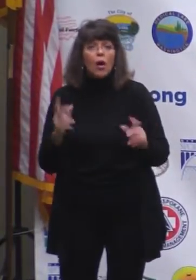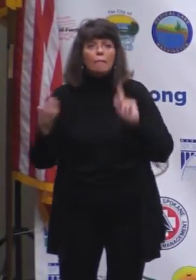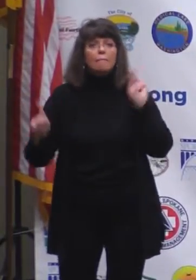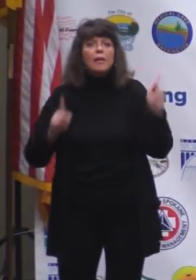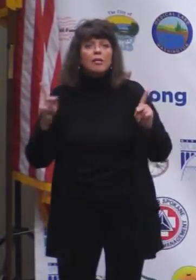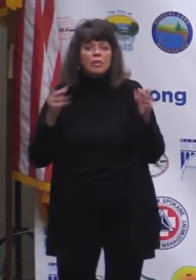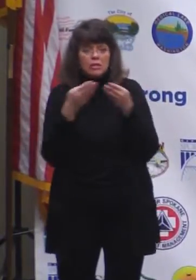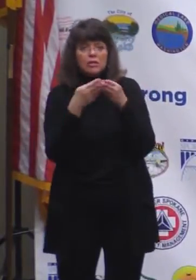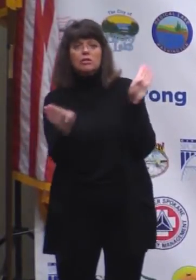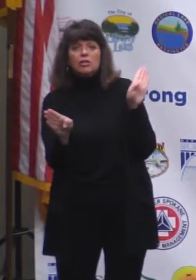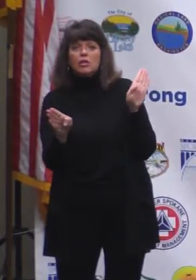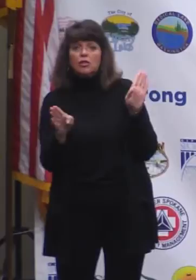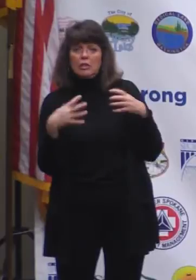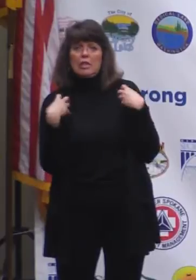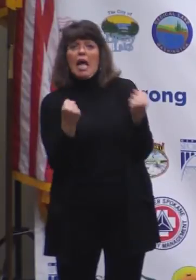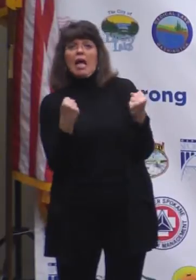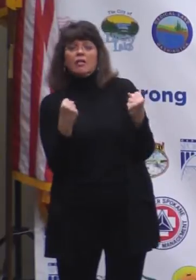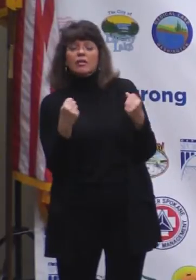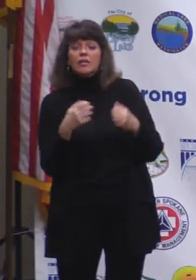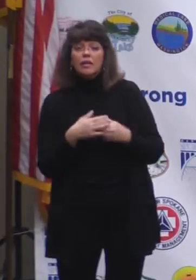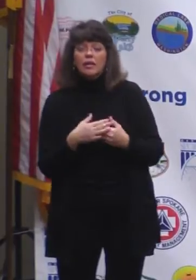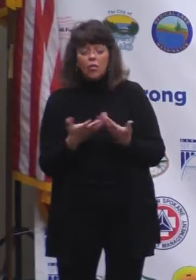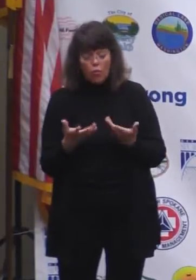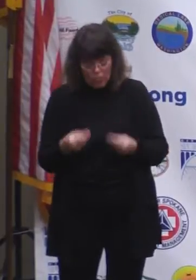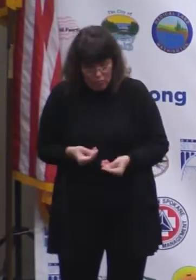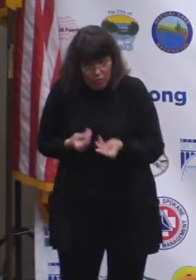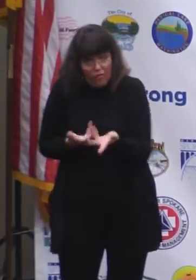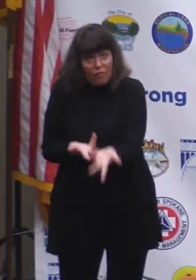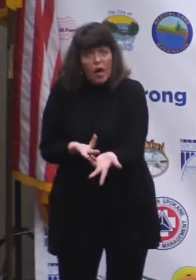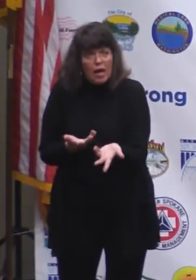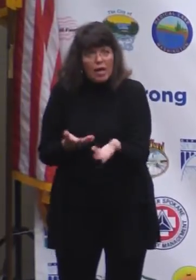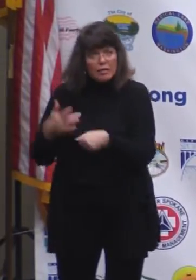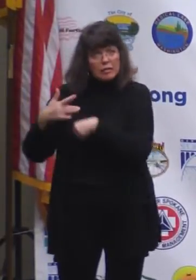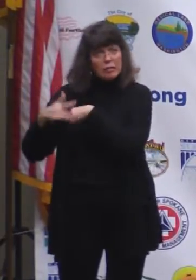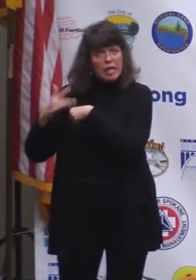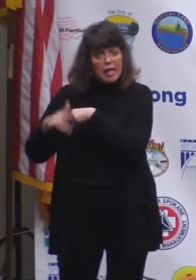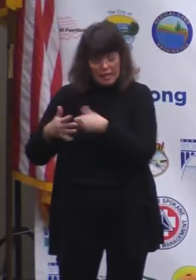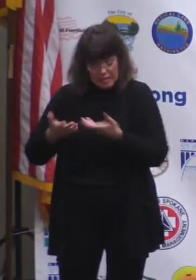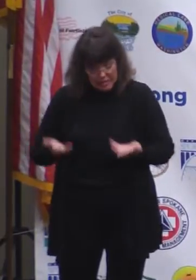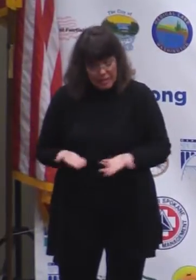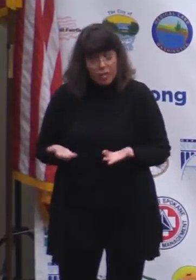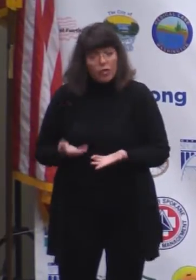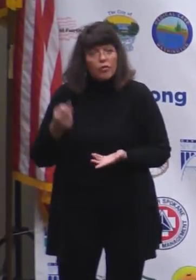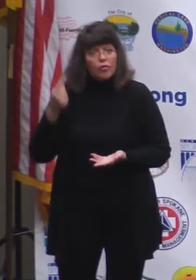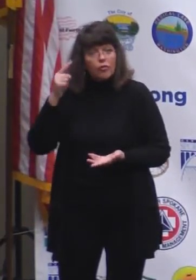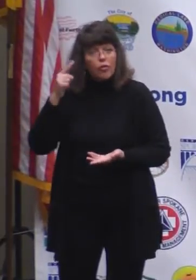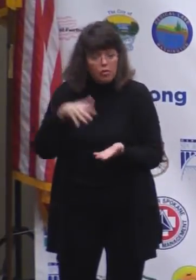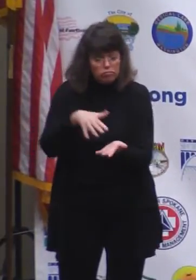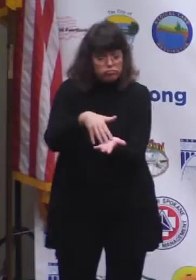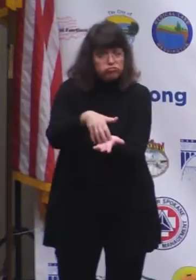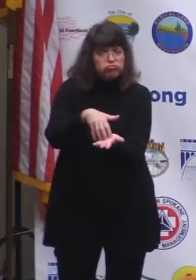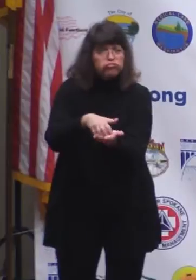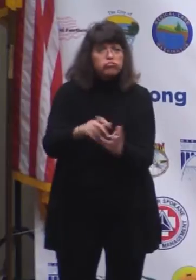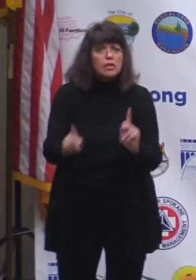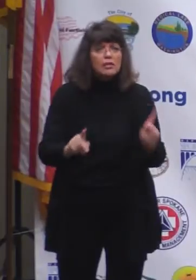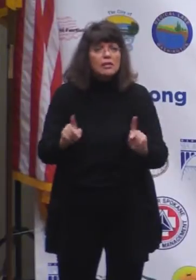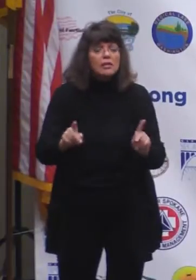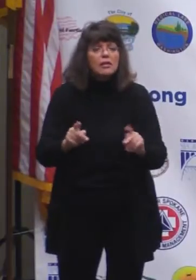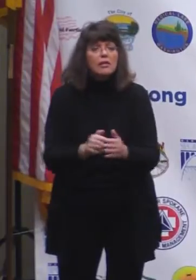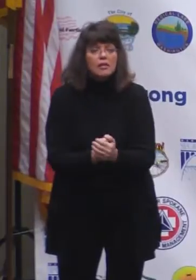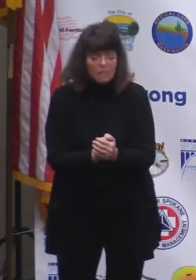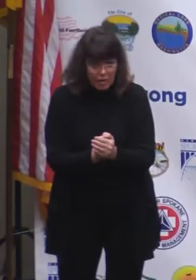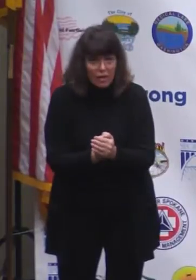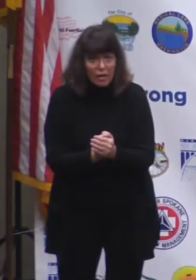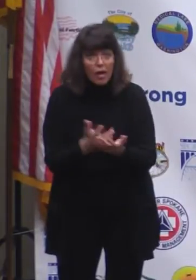to provide space for our very vulnerable population. And as we've seen other cities do too, we have to